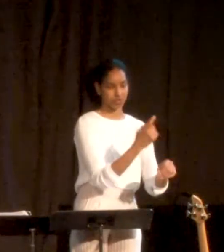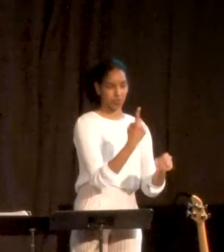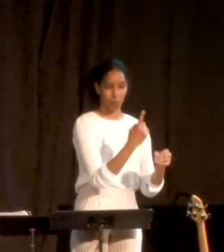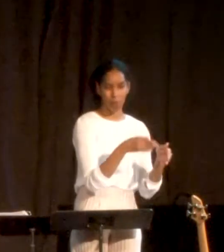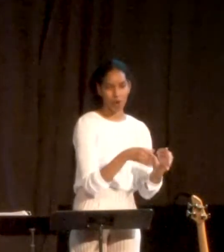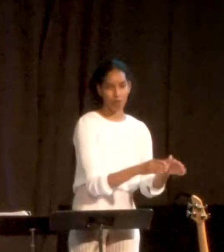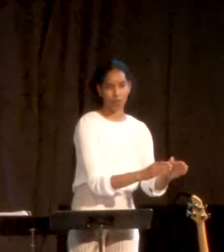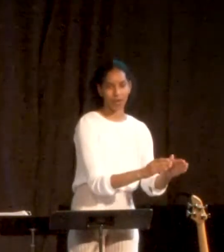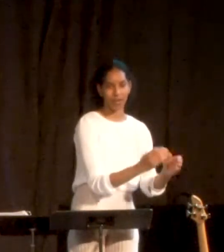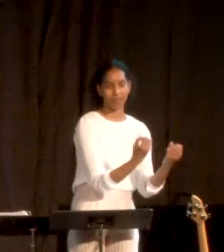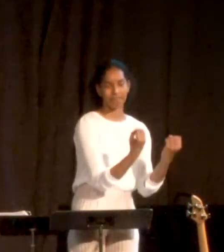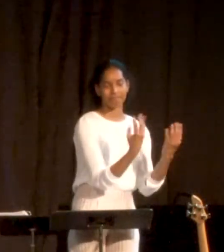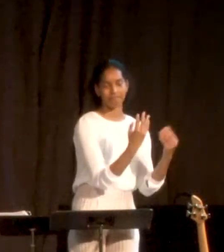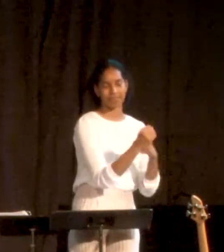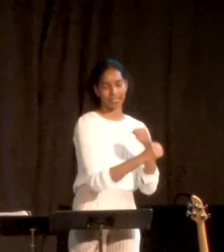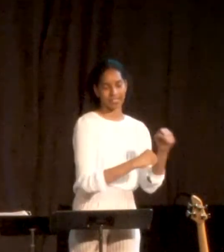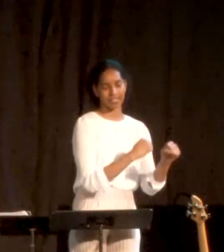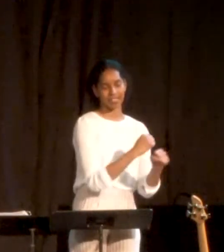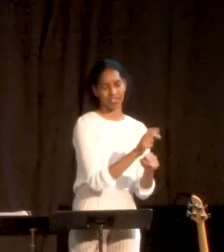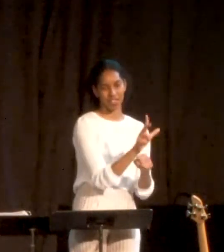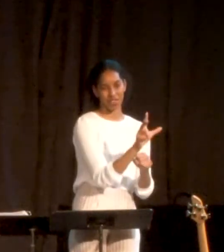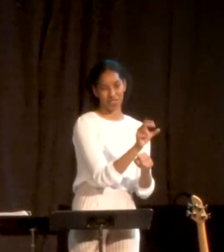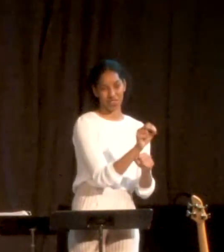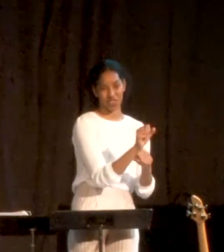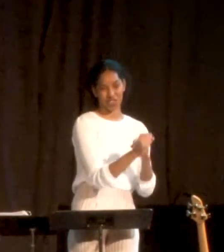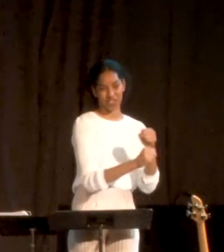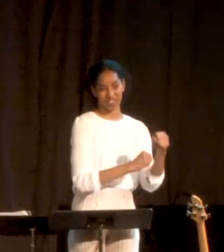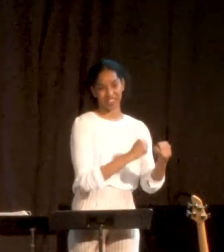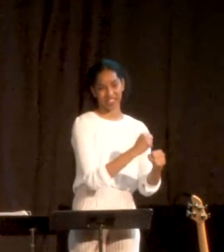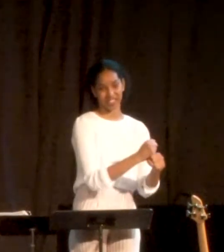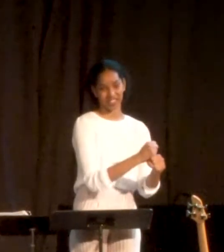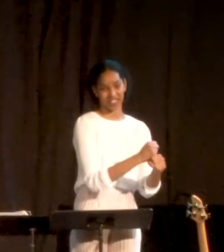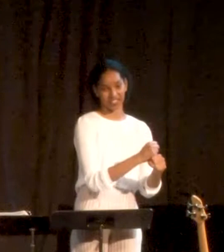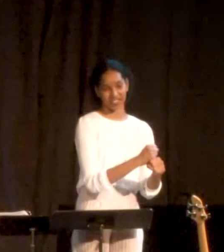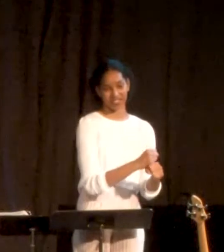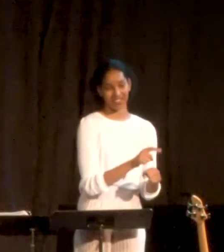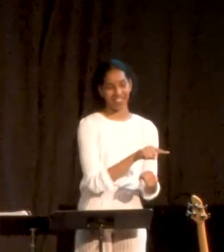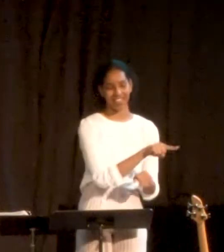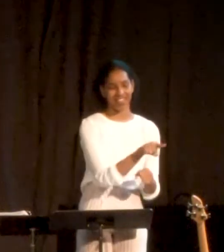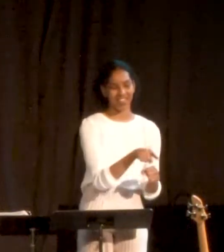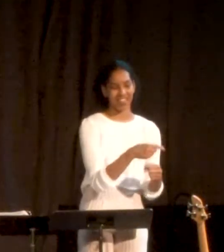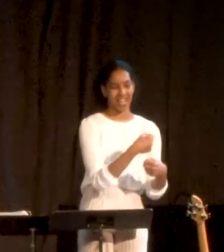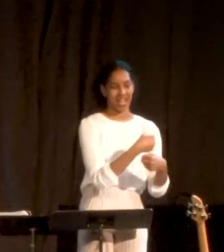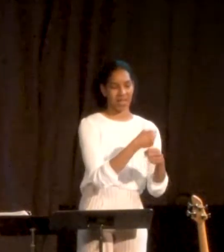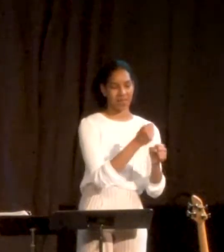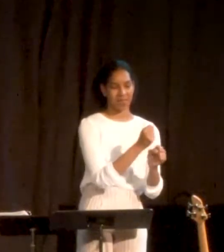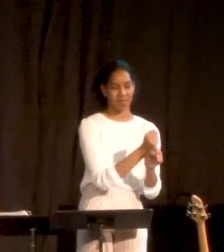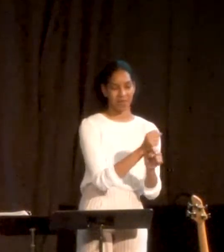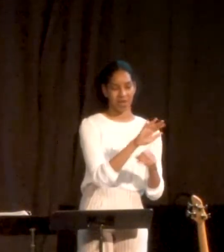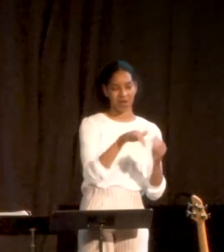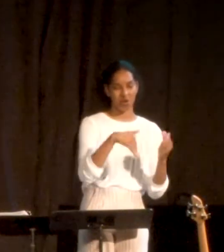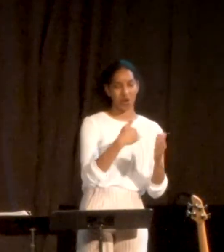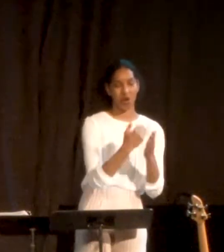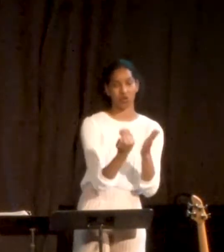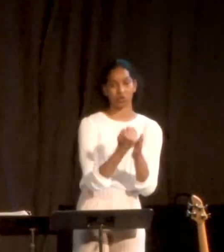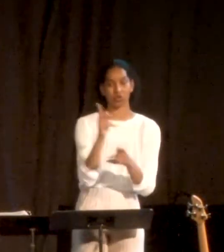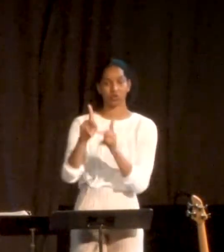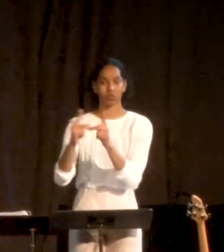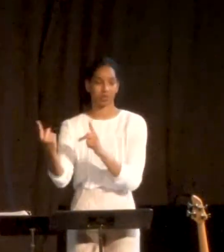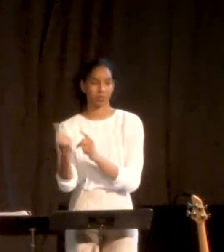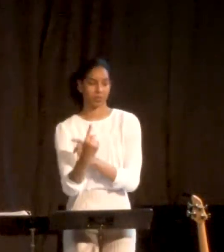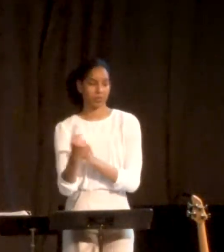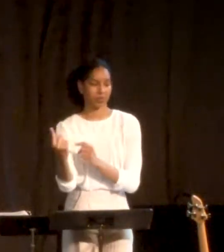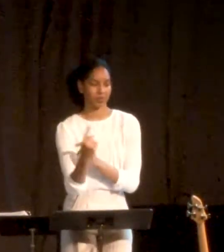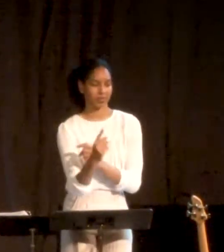Pretty soon, though, they exhausted their circle of immediate acquaintances to evangelize, so